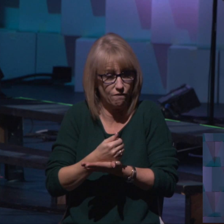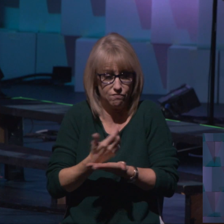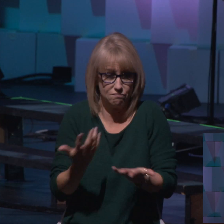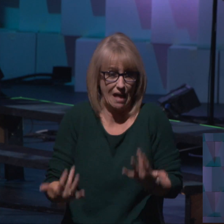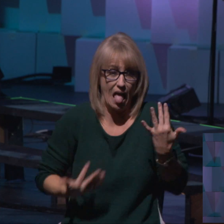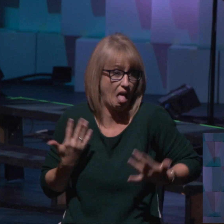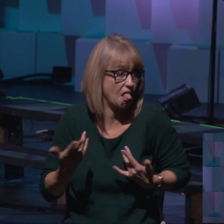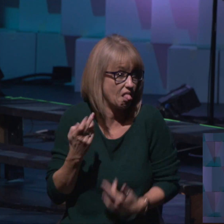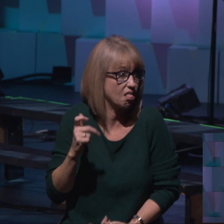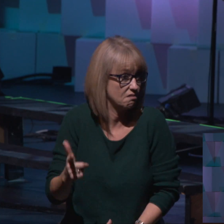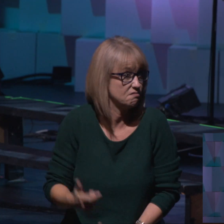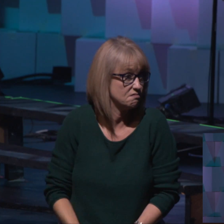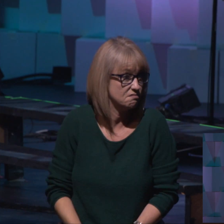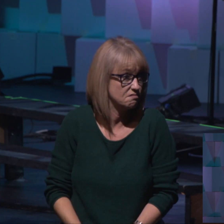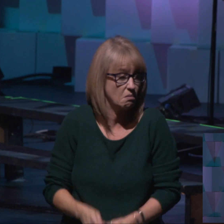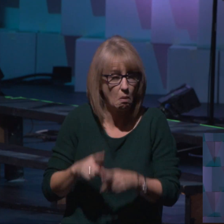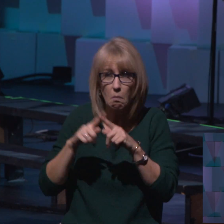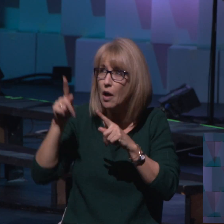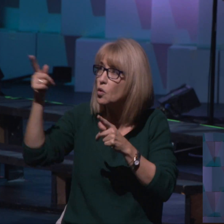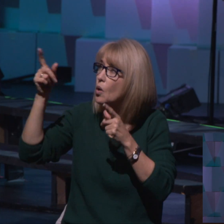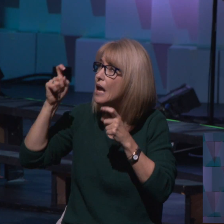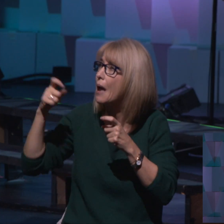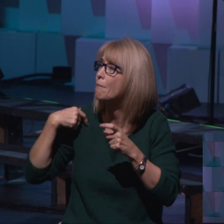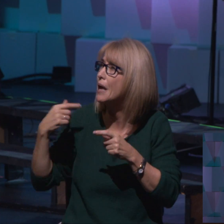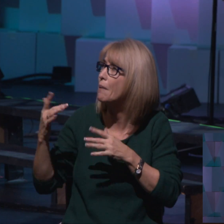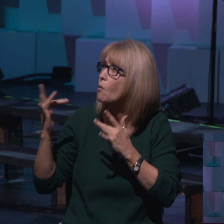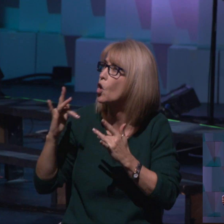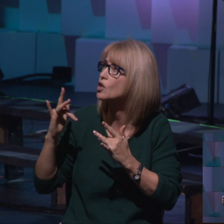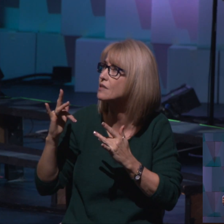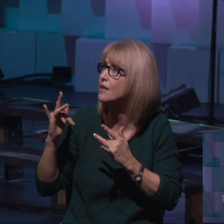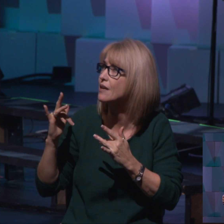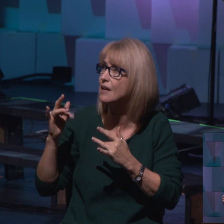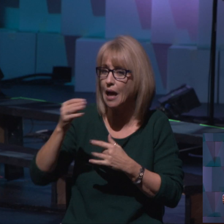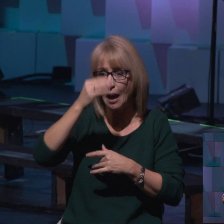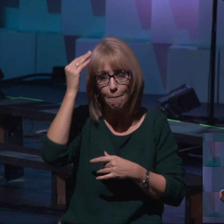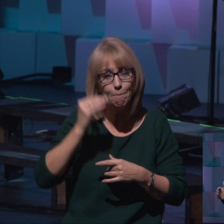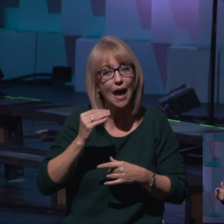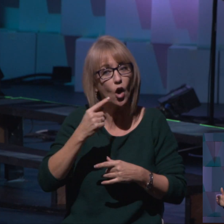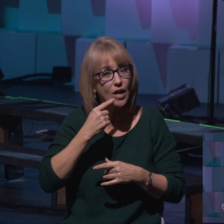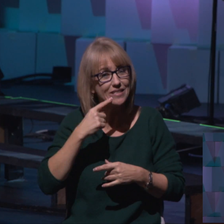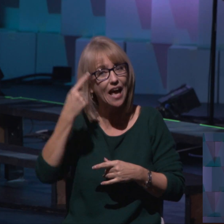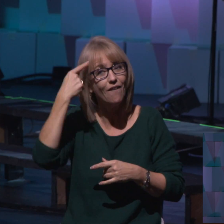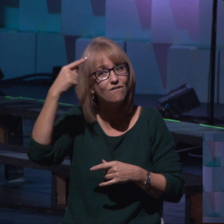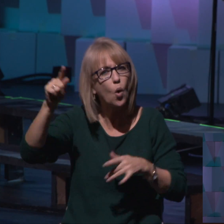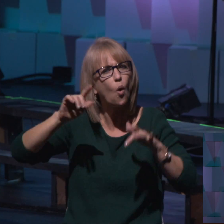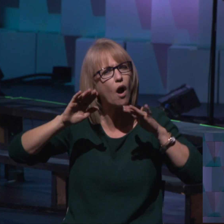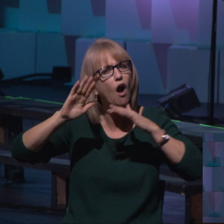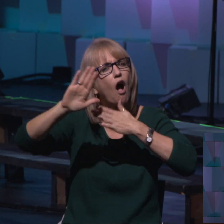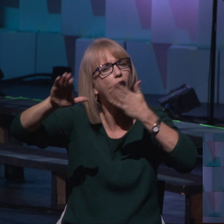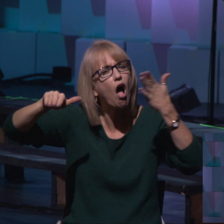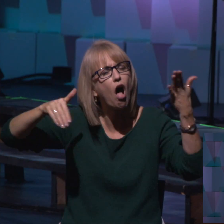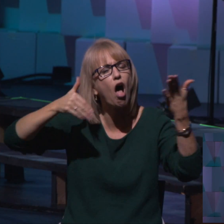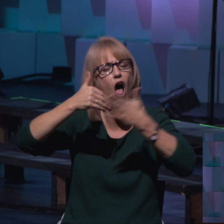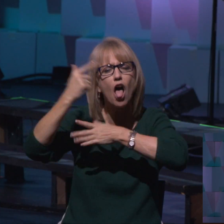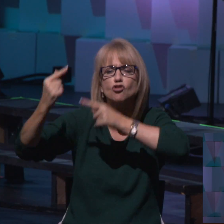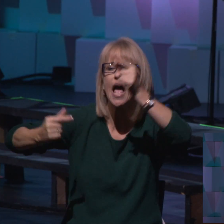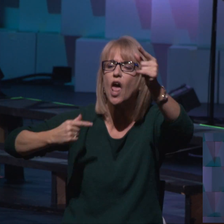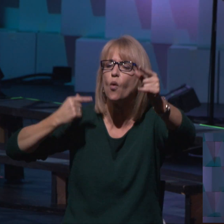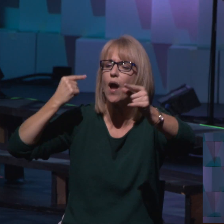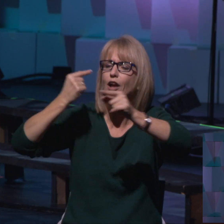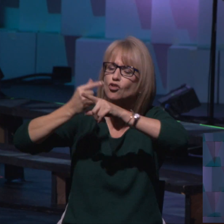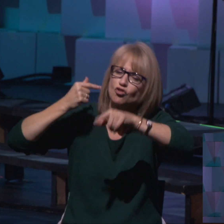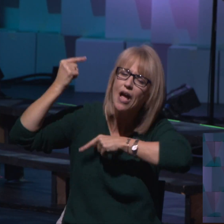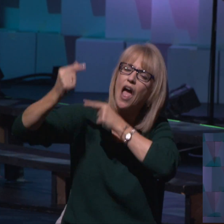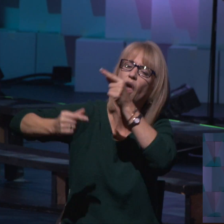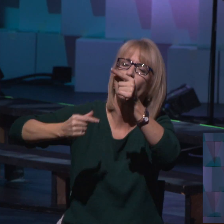for all generations. It's for all generations. Because God loves all, and he brings us all together. Today, when